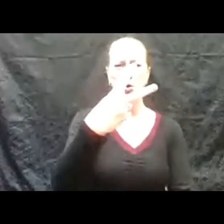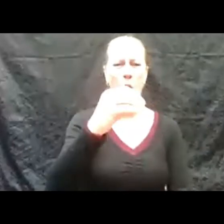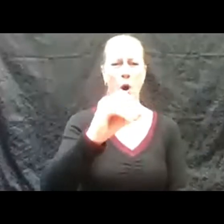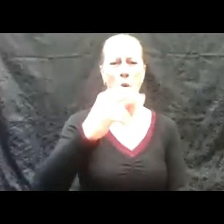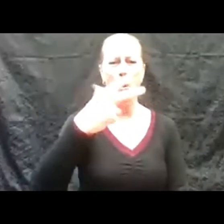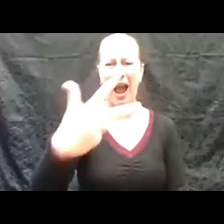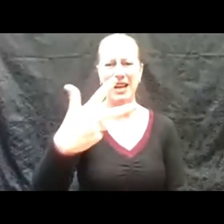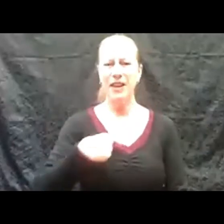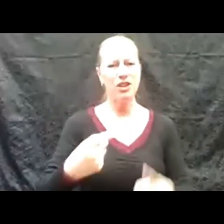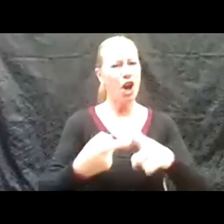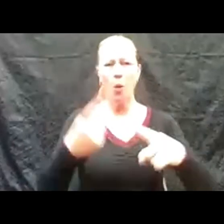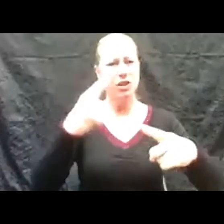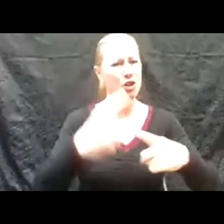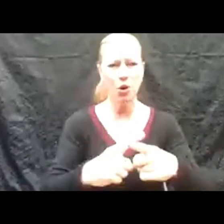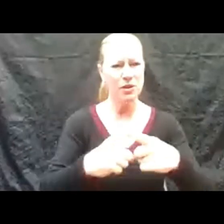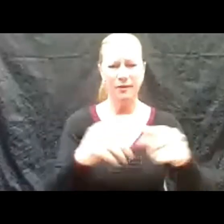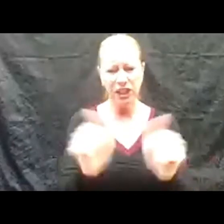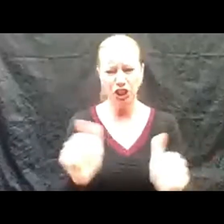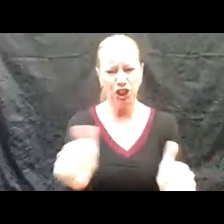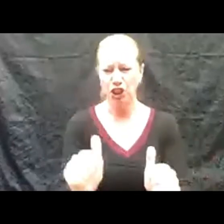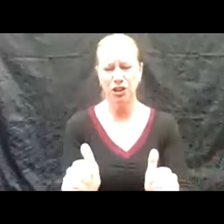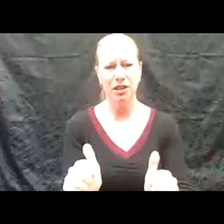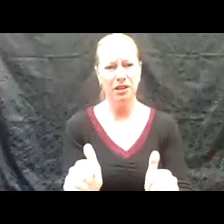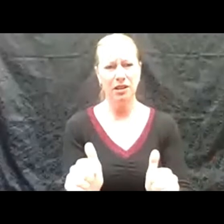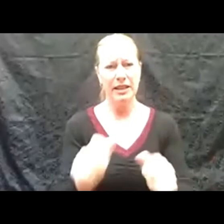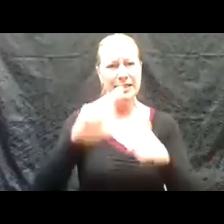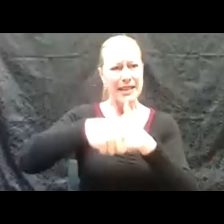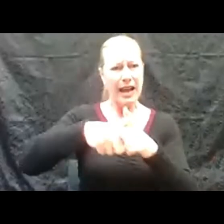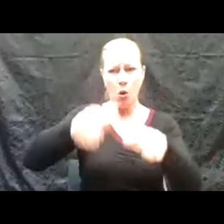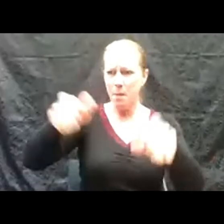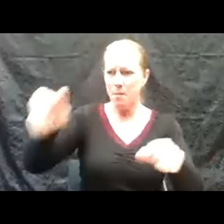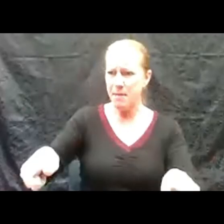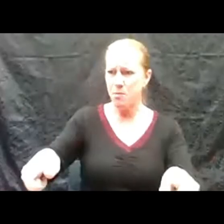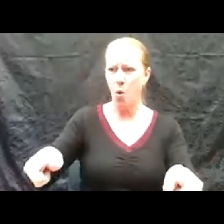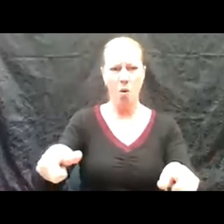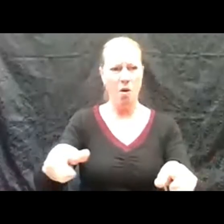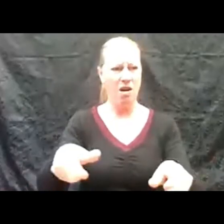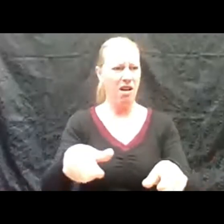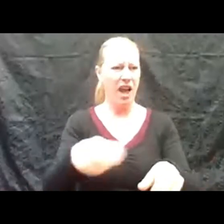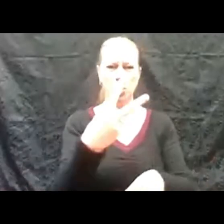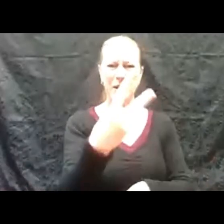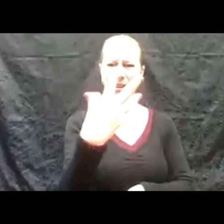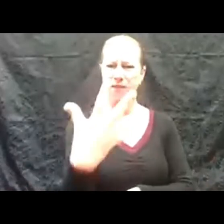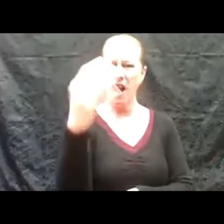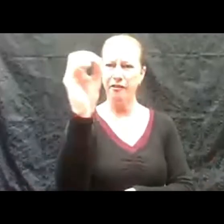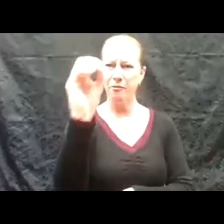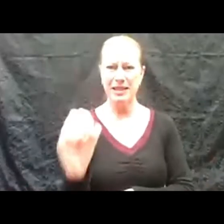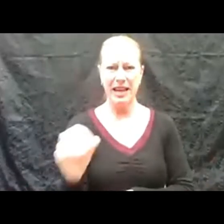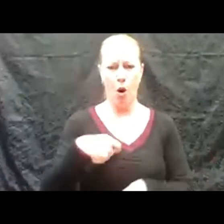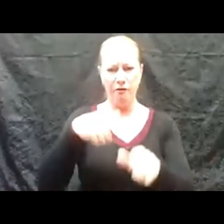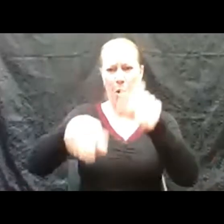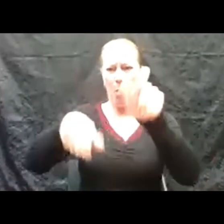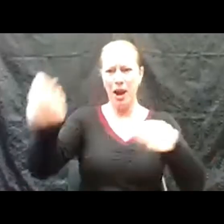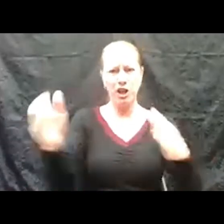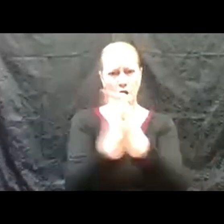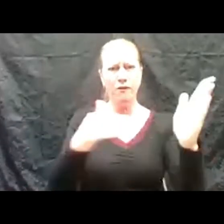There's no excuse anymore. Disabled people make up at least 25% of our